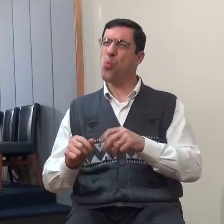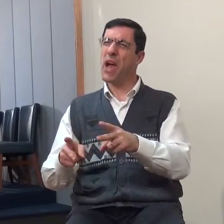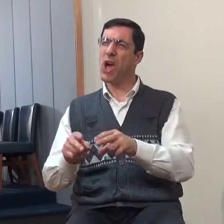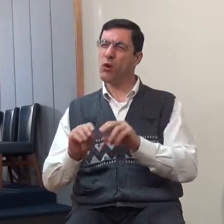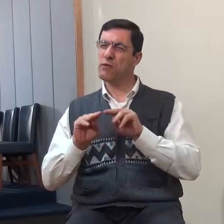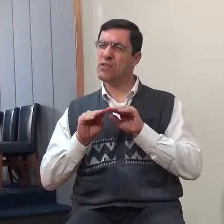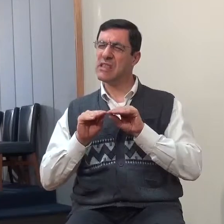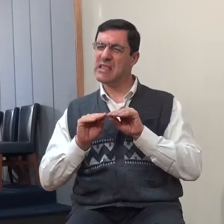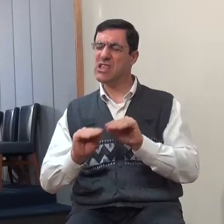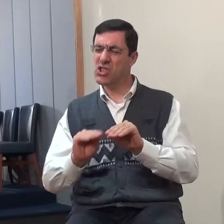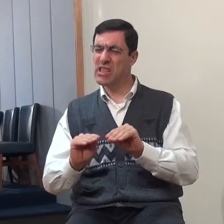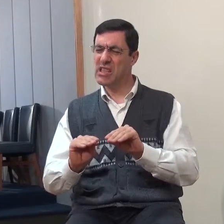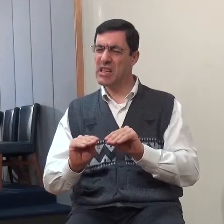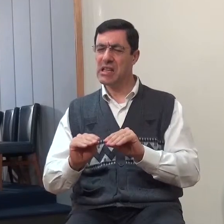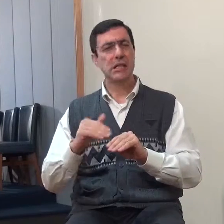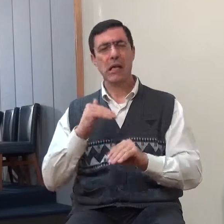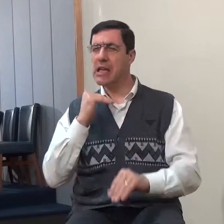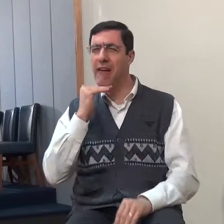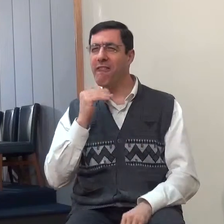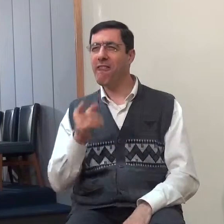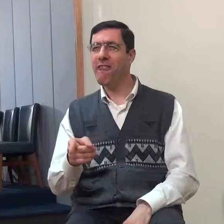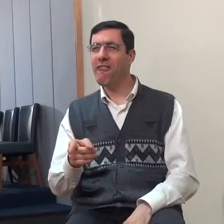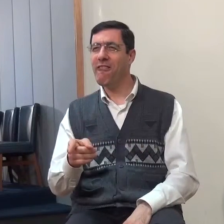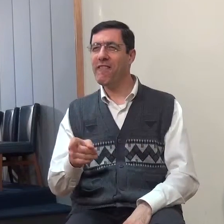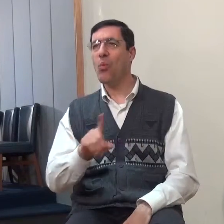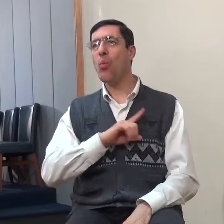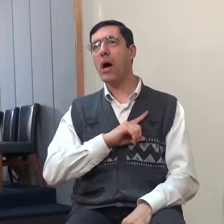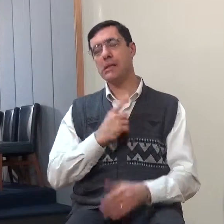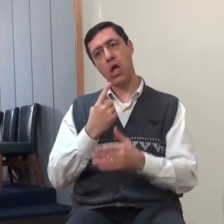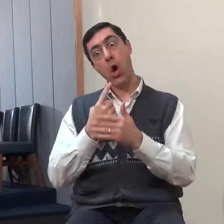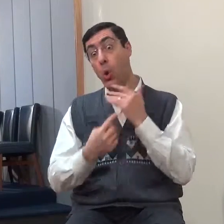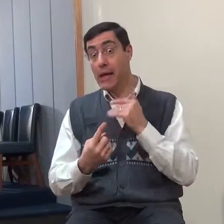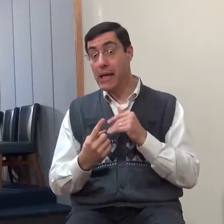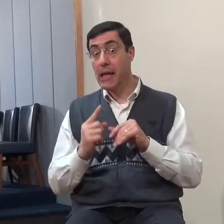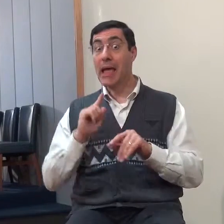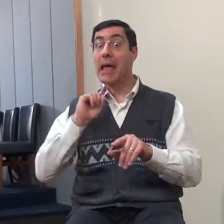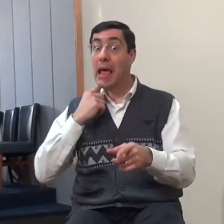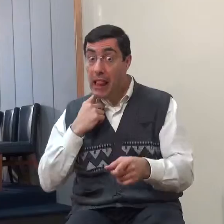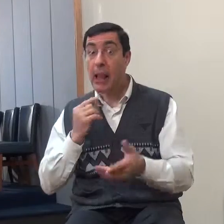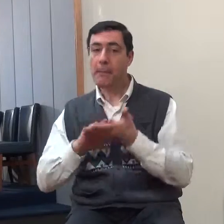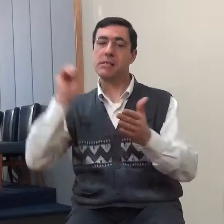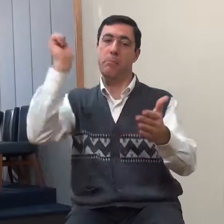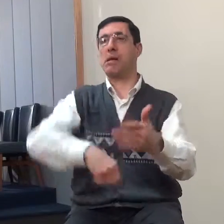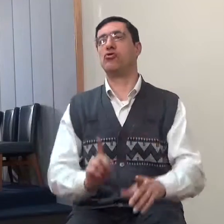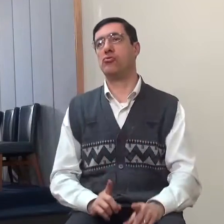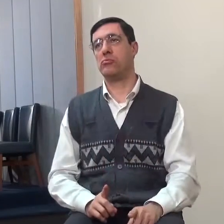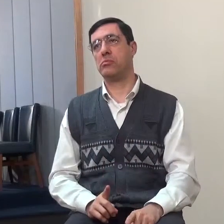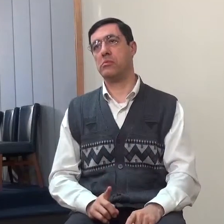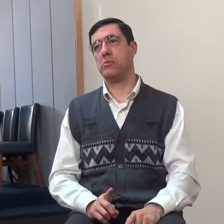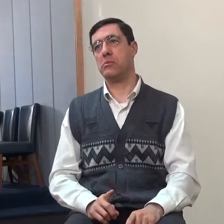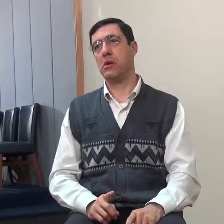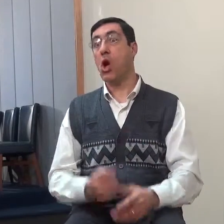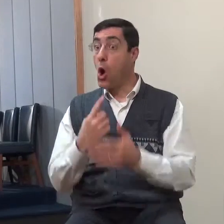enough about the commandment, thou shalt not kill. It limits it to the act of